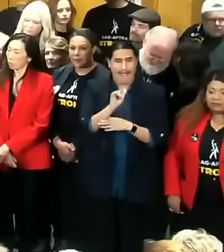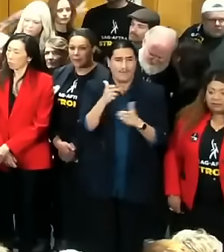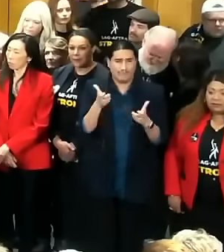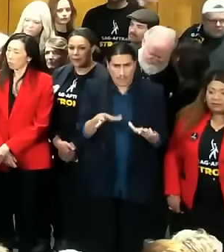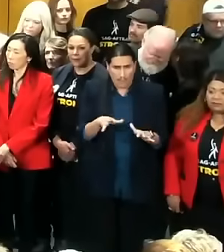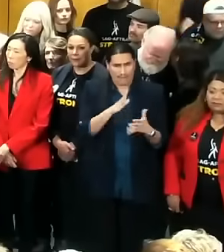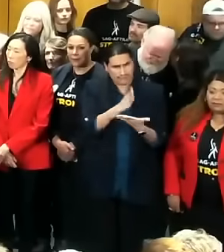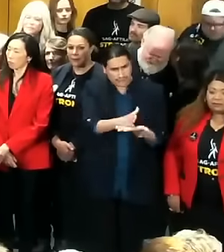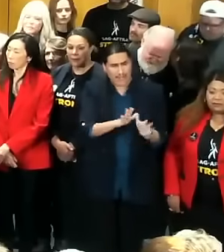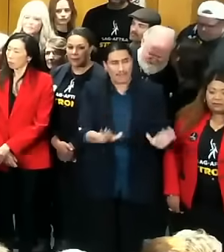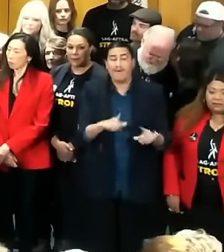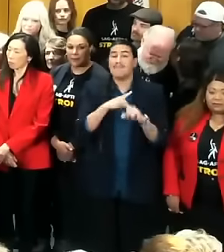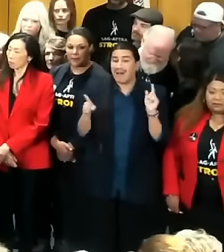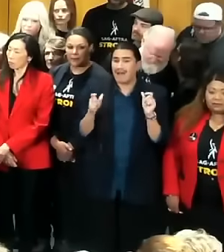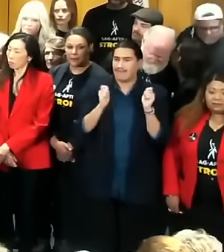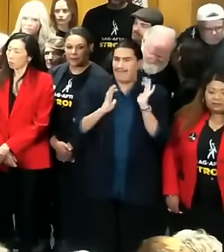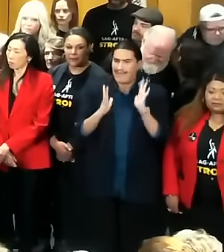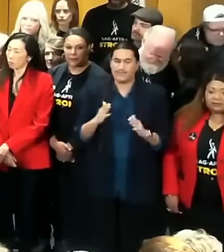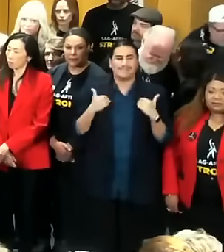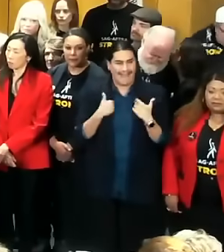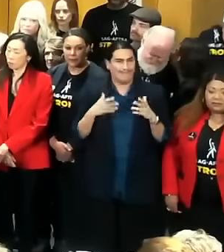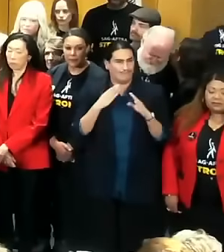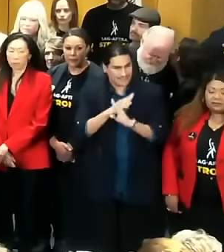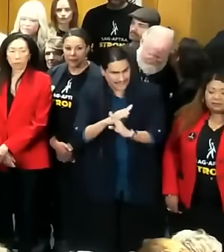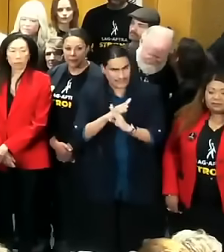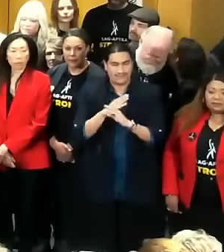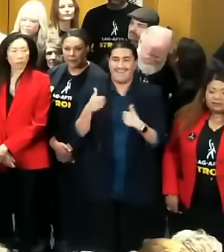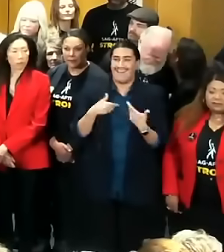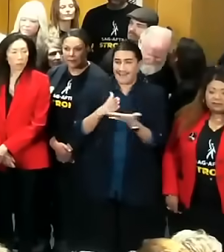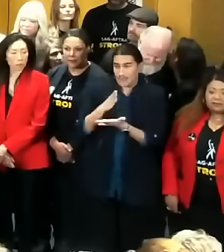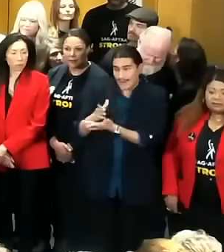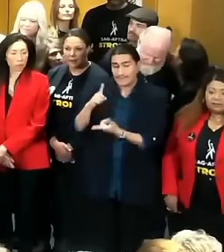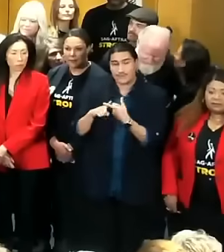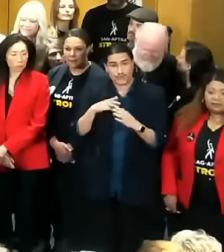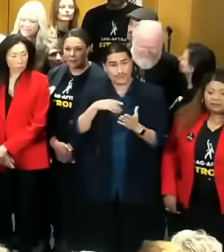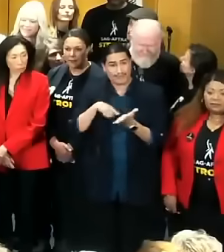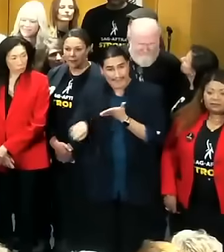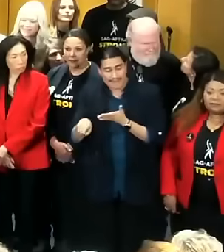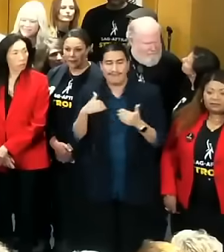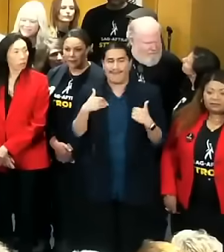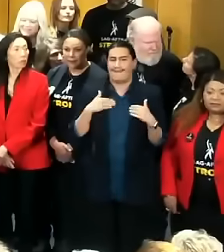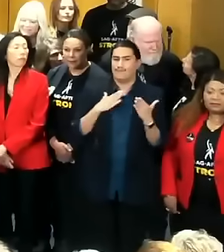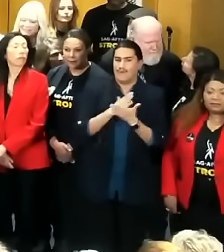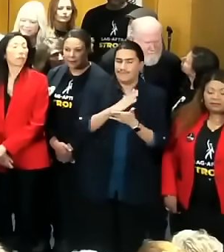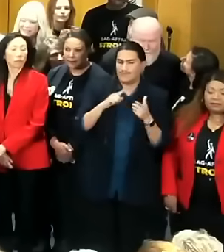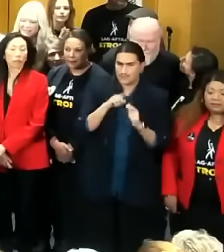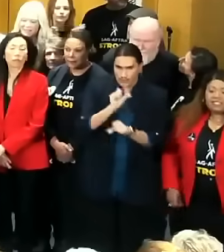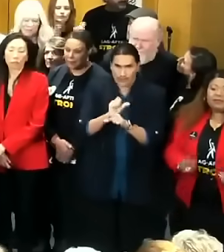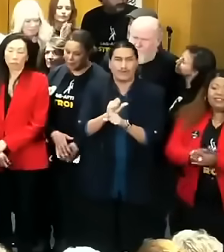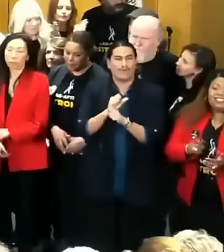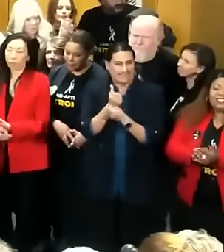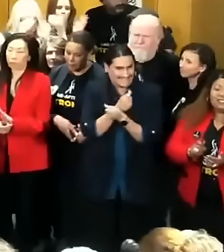performers are protected, their rights to consent are protected, their rights to fair compensation, and their rights to employment are protected.